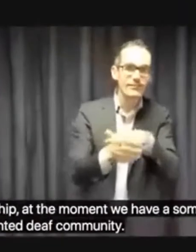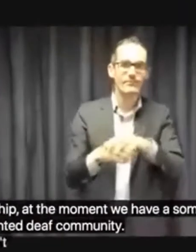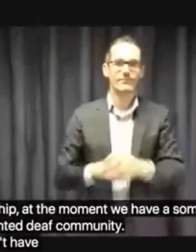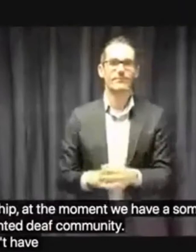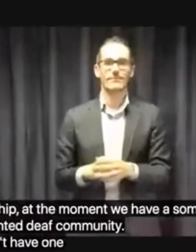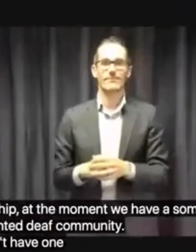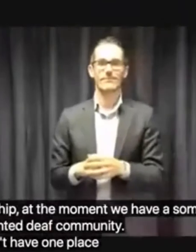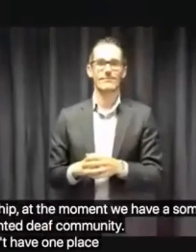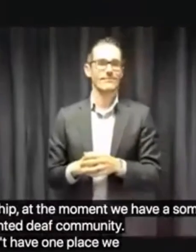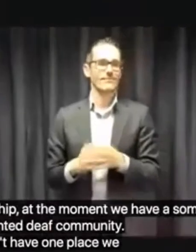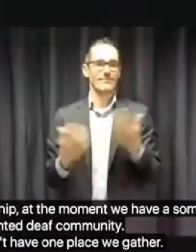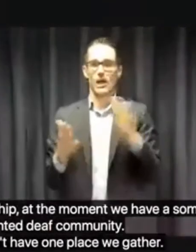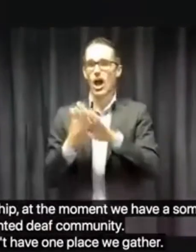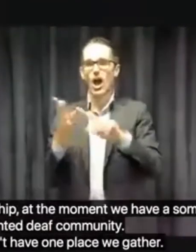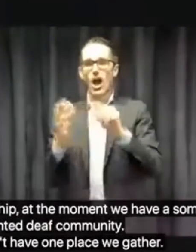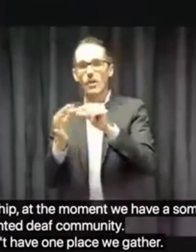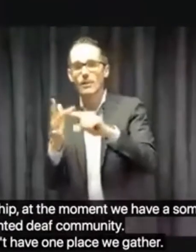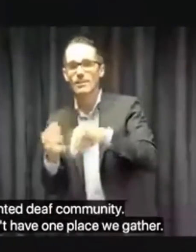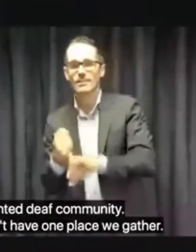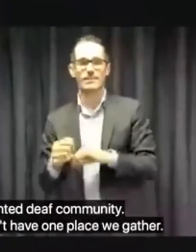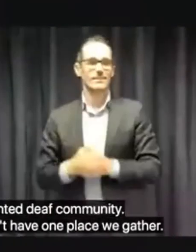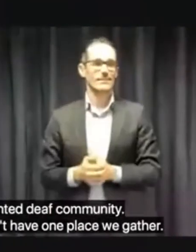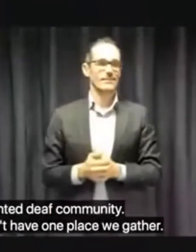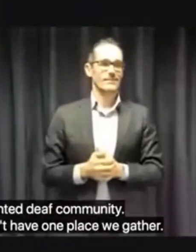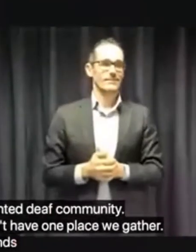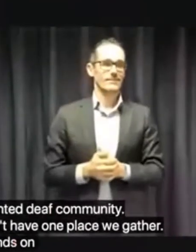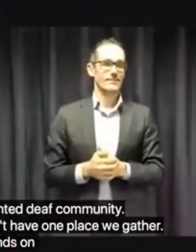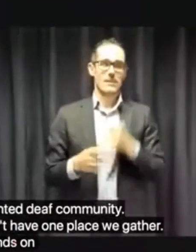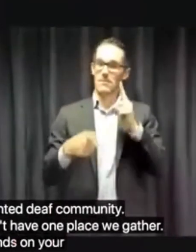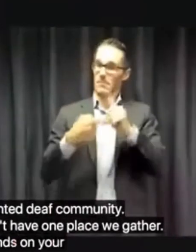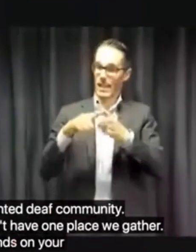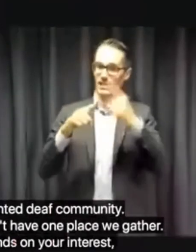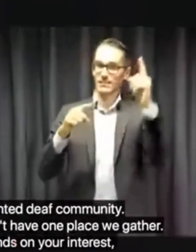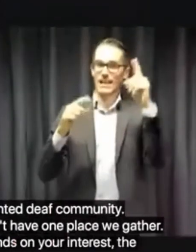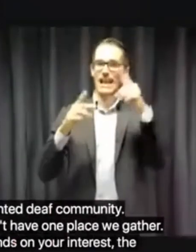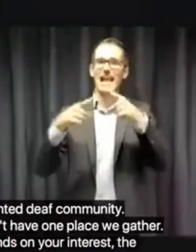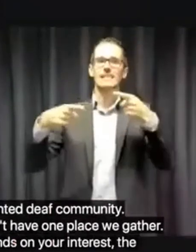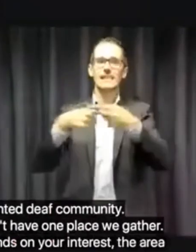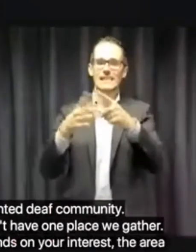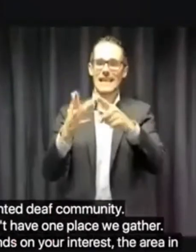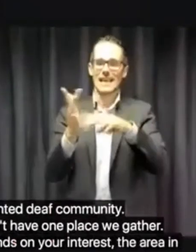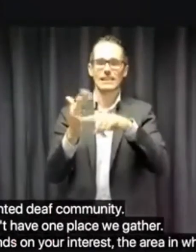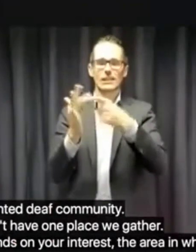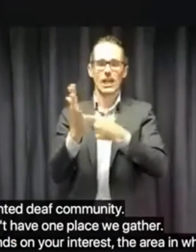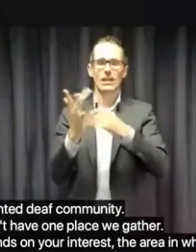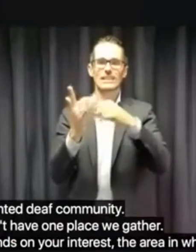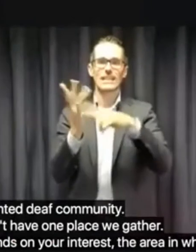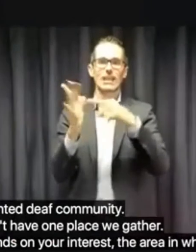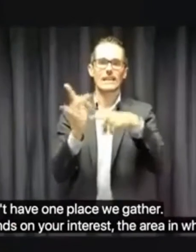interests, the area in which you live, your hobbies, and also